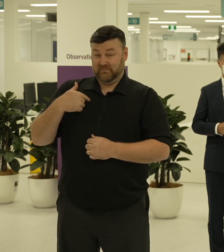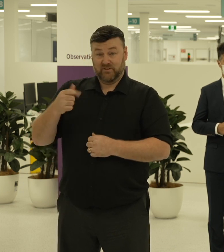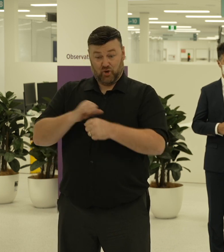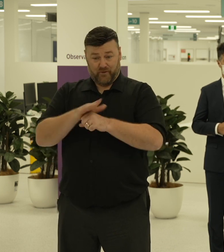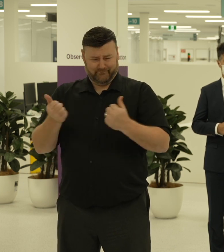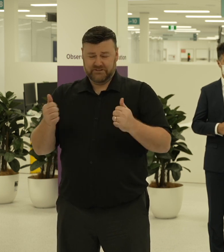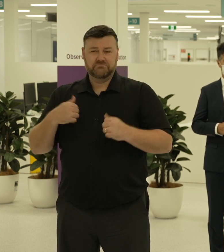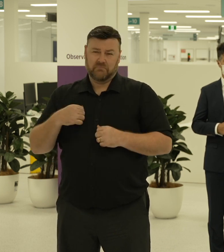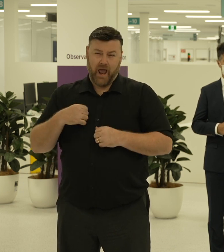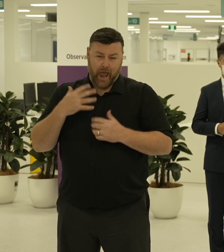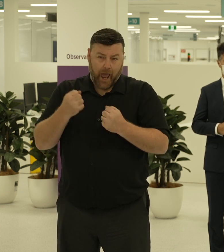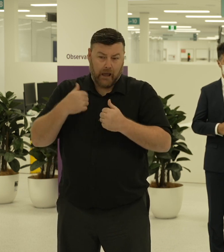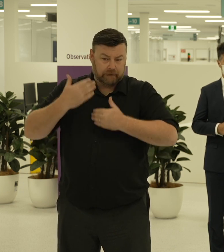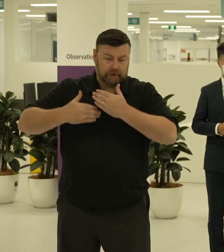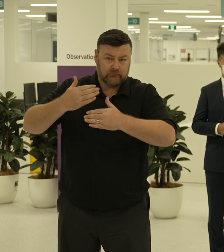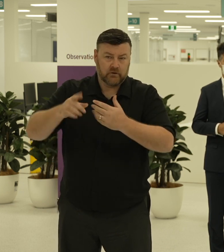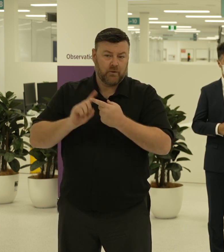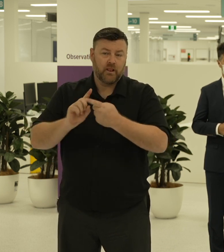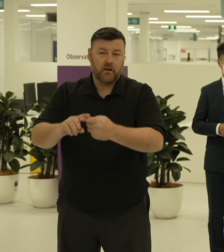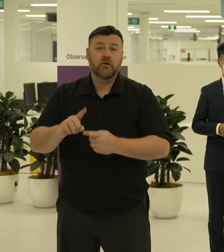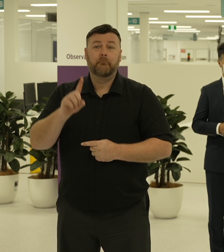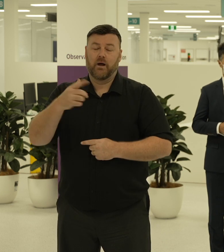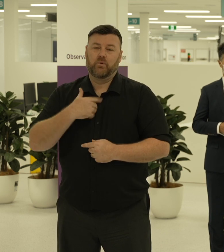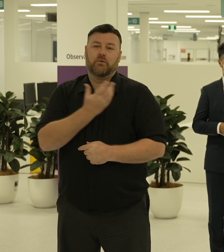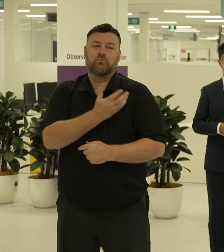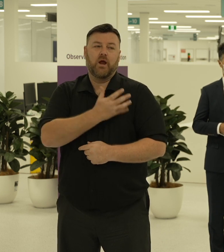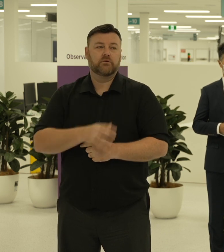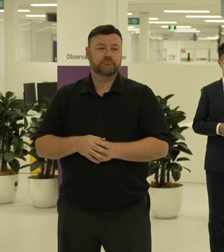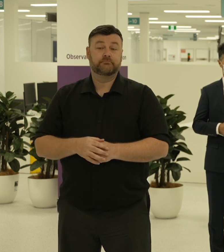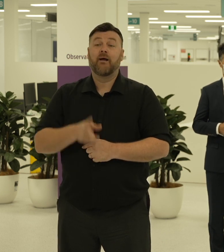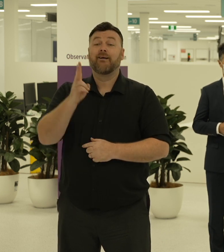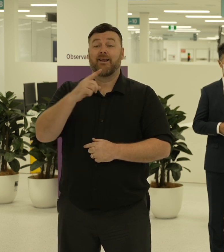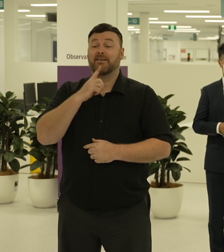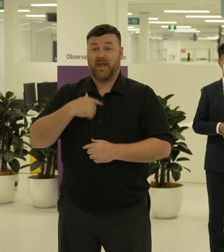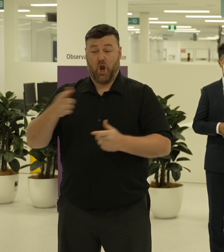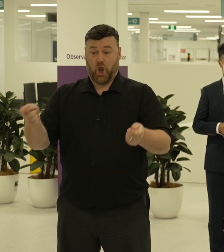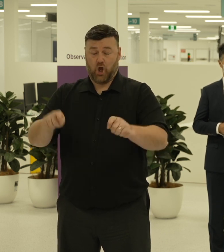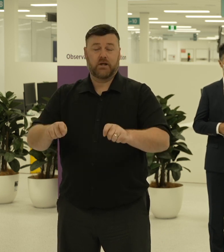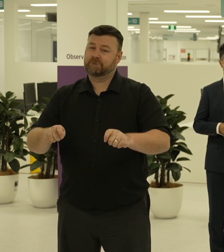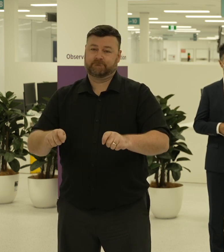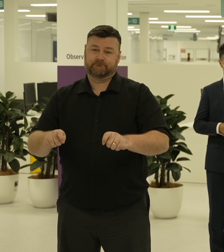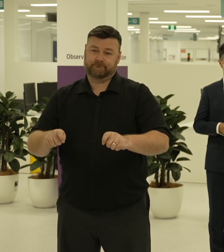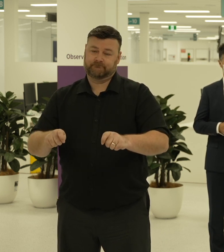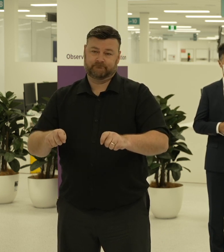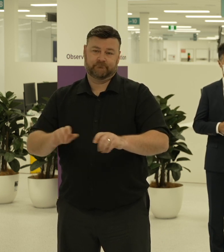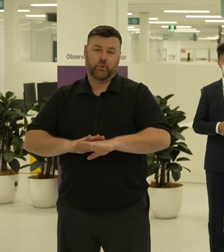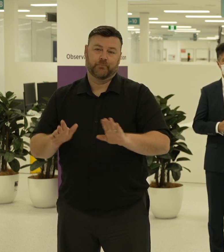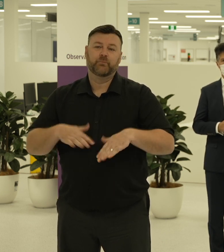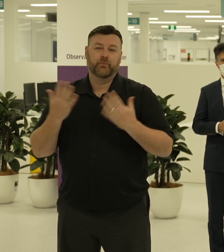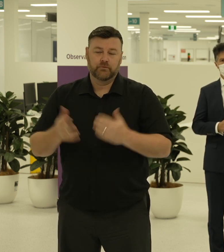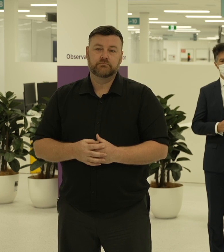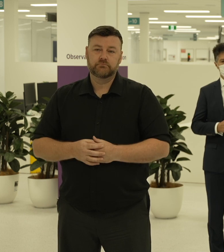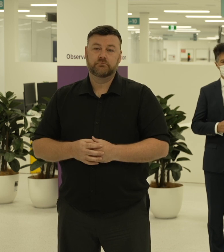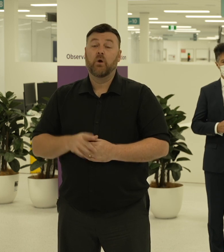we've taken the right approach here in our state. Lockdowns are not the answer. Opening up is the answer alongside a high